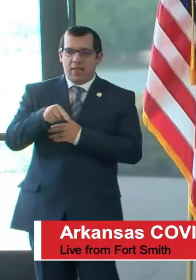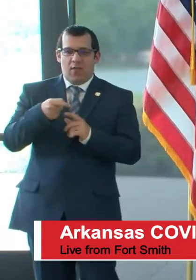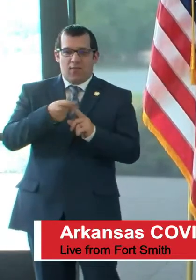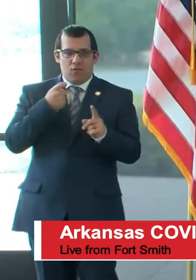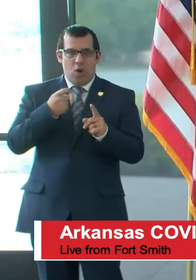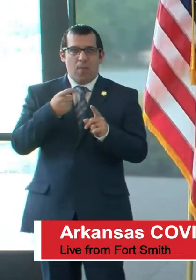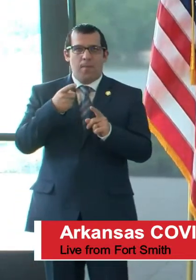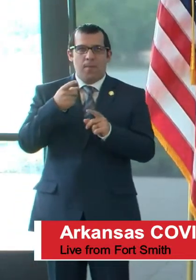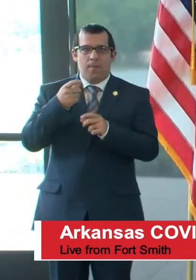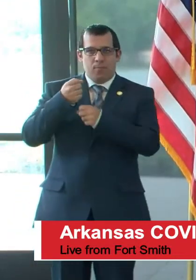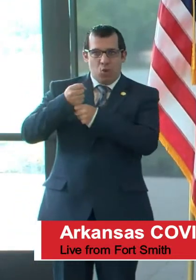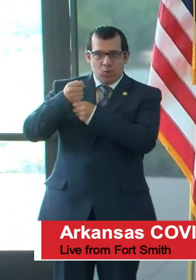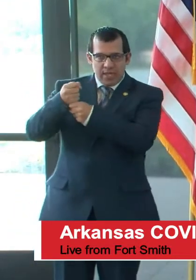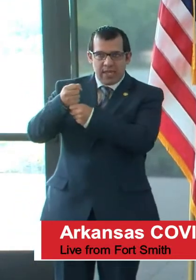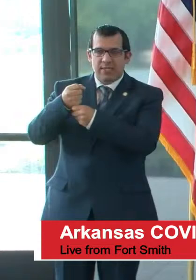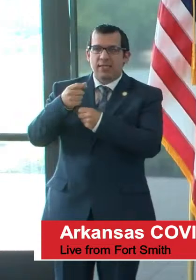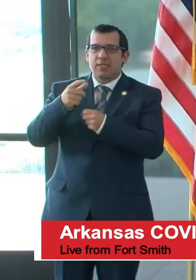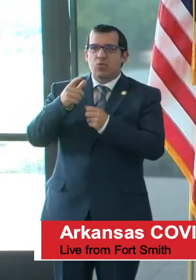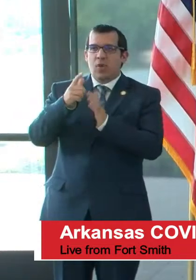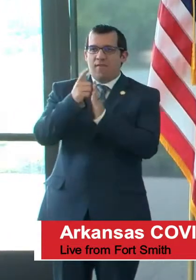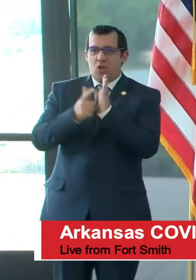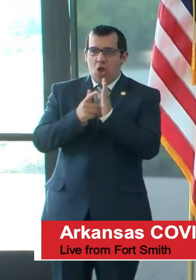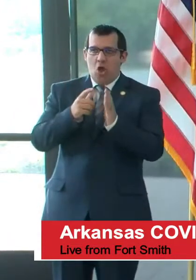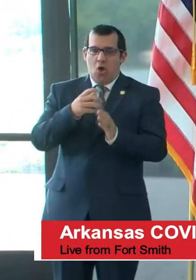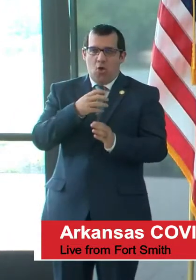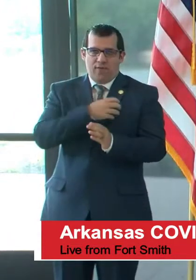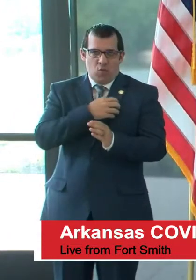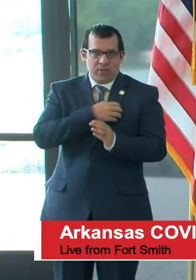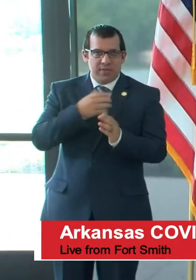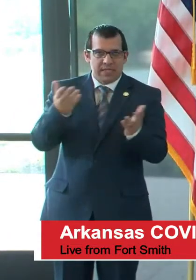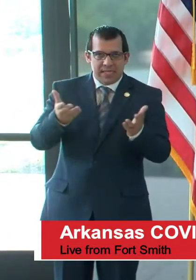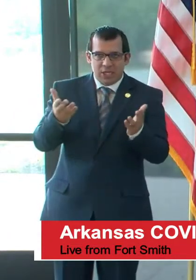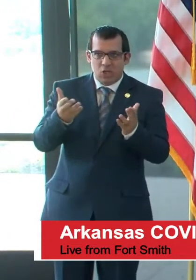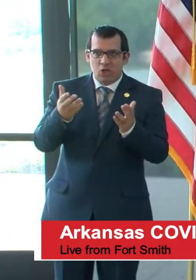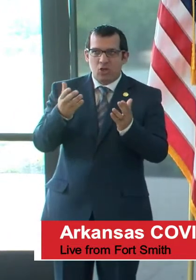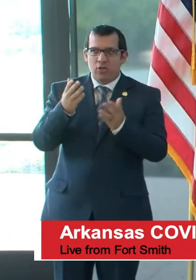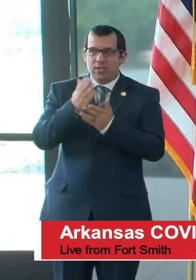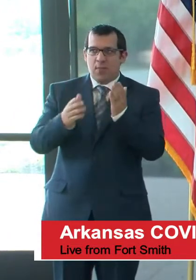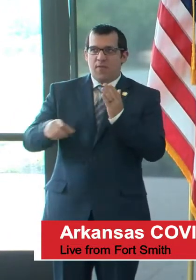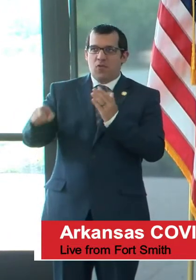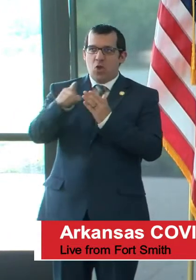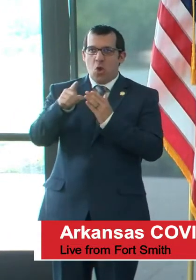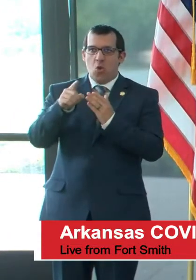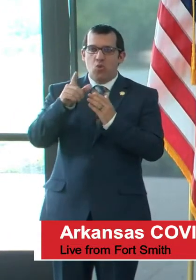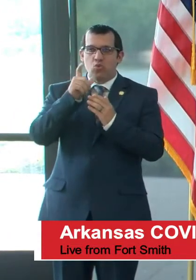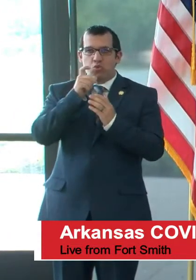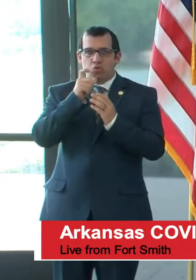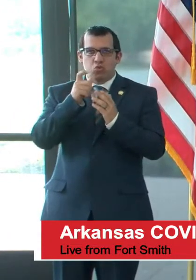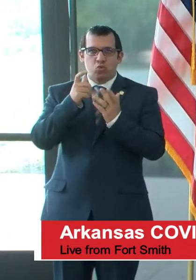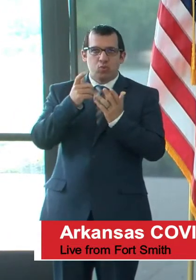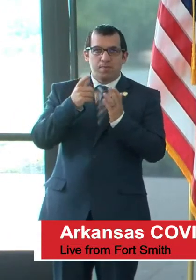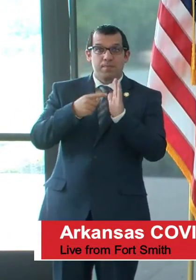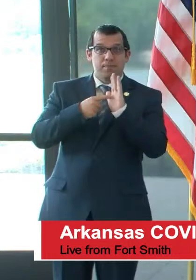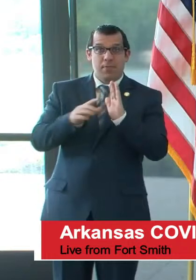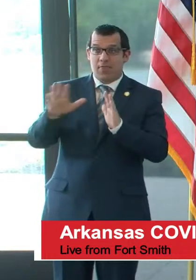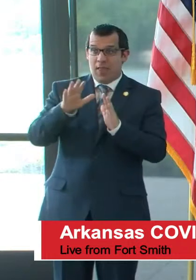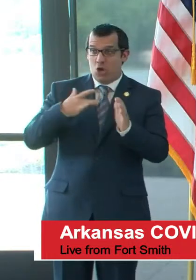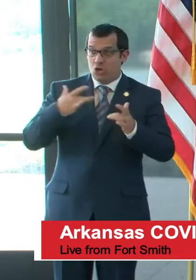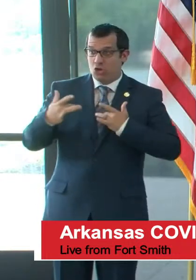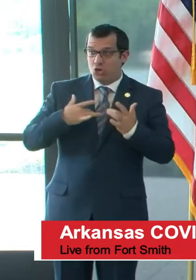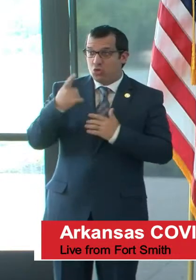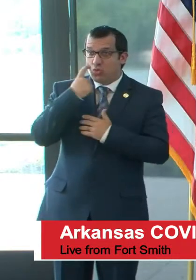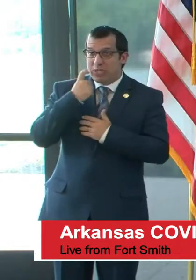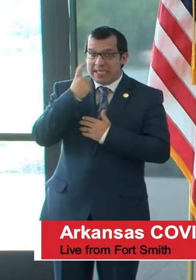out of the protest. We have law enforcement professionals with some of the people who've expressed concern in